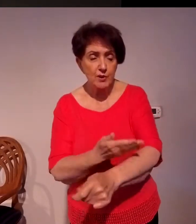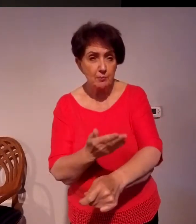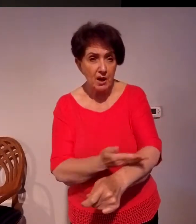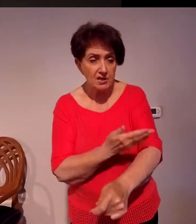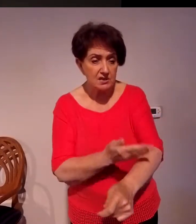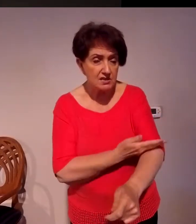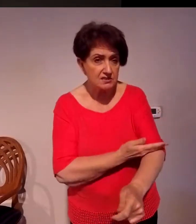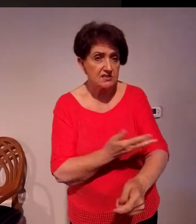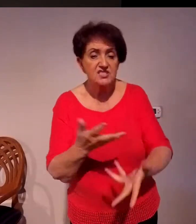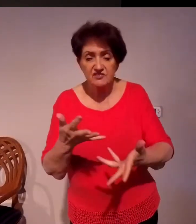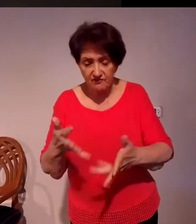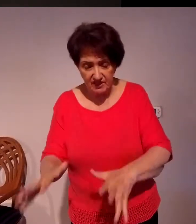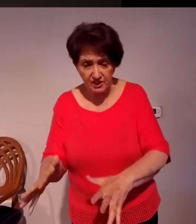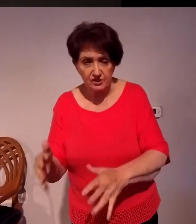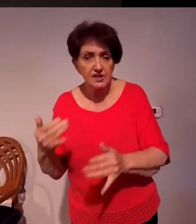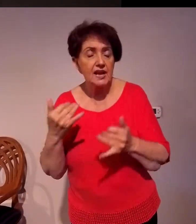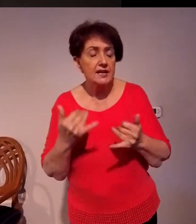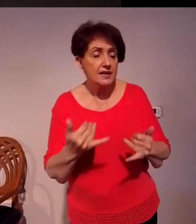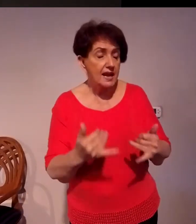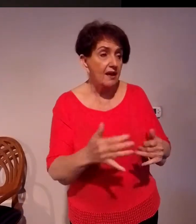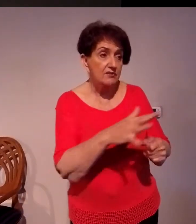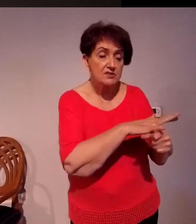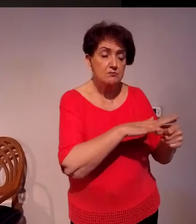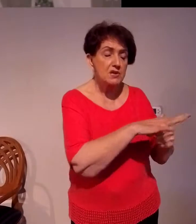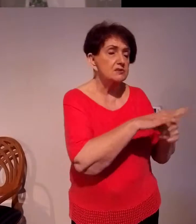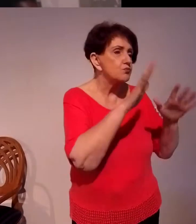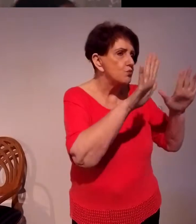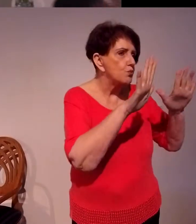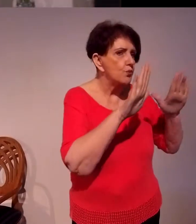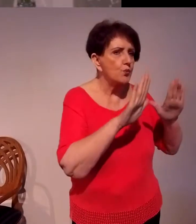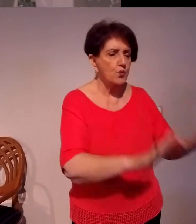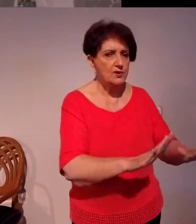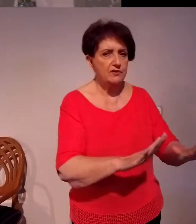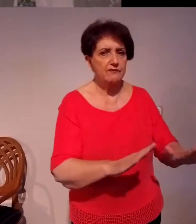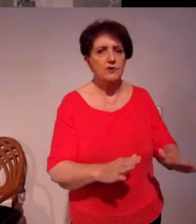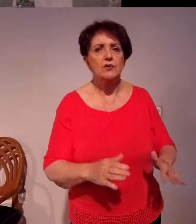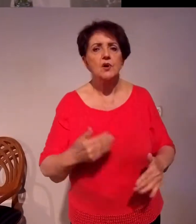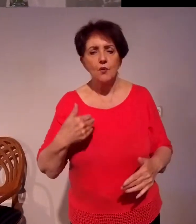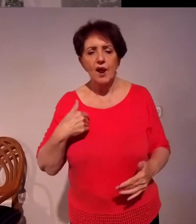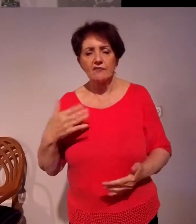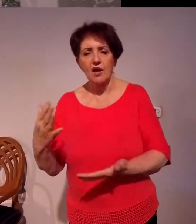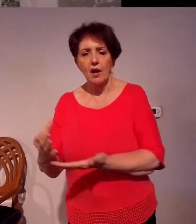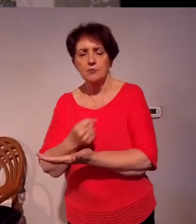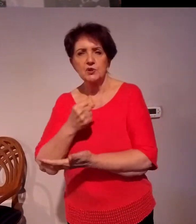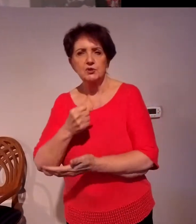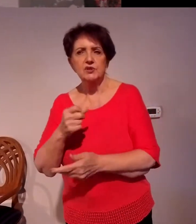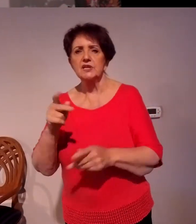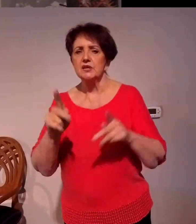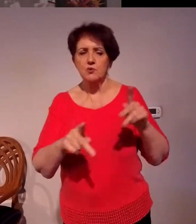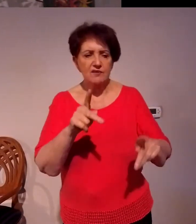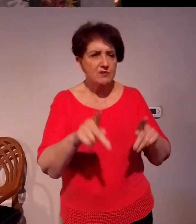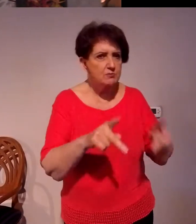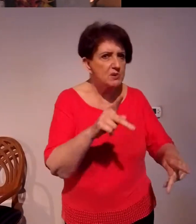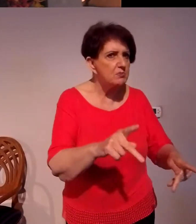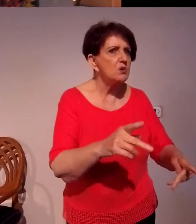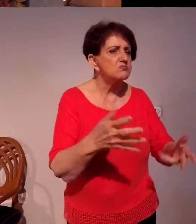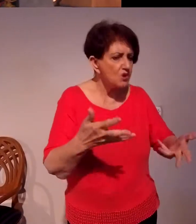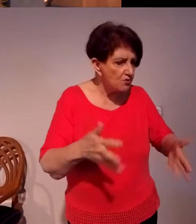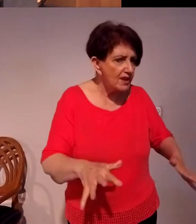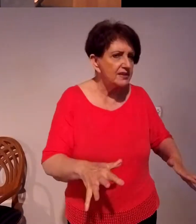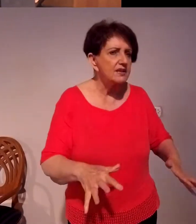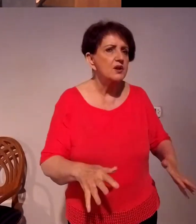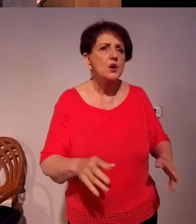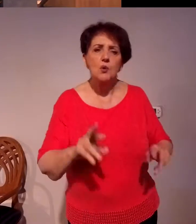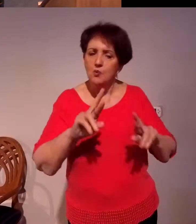an extraordinary place and opportunity and people, and we are ready to blow